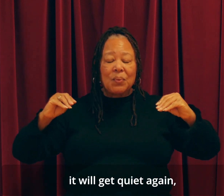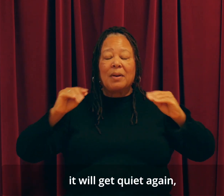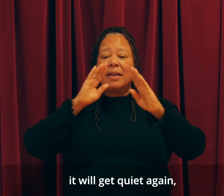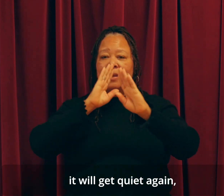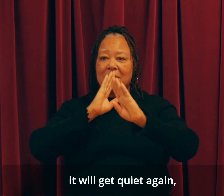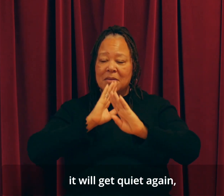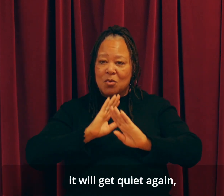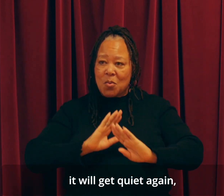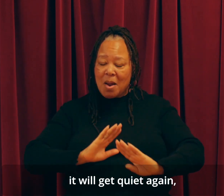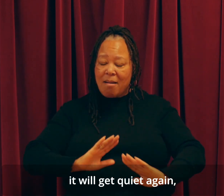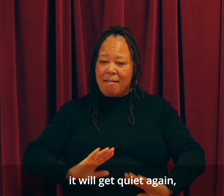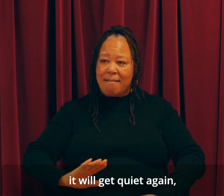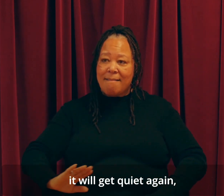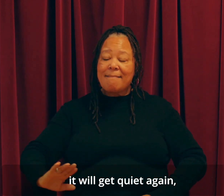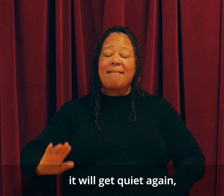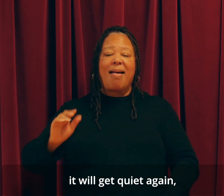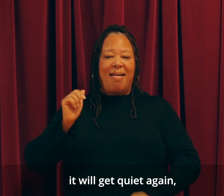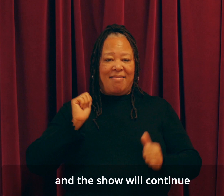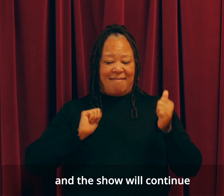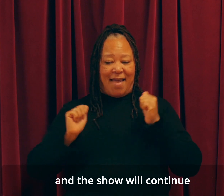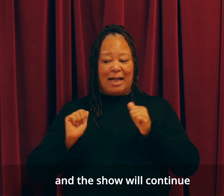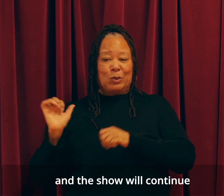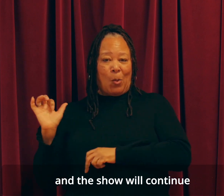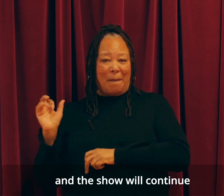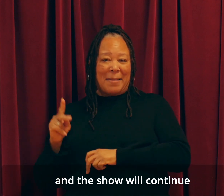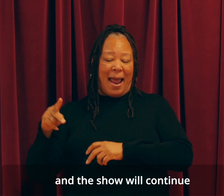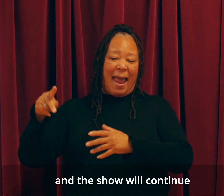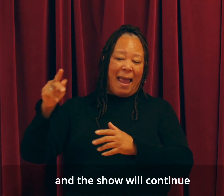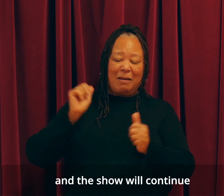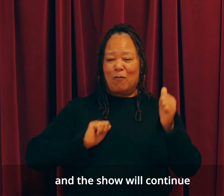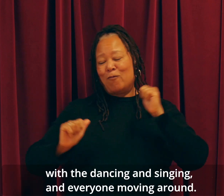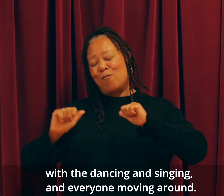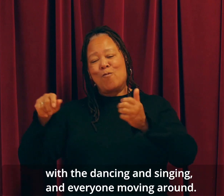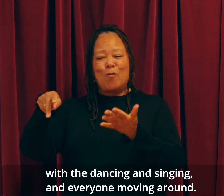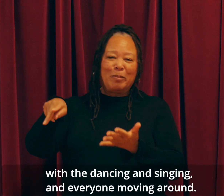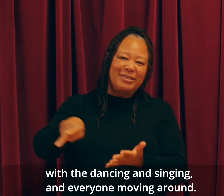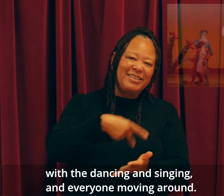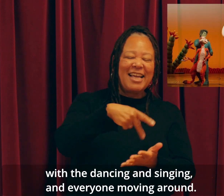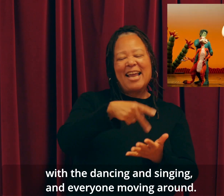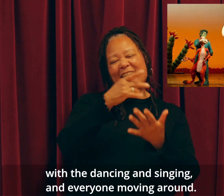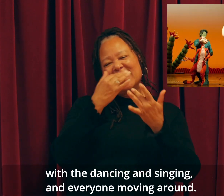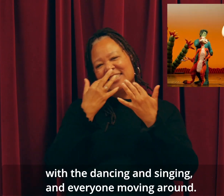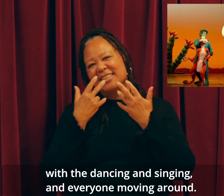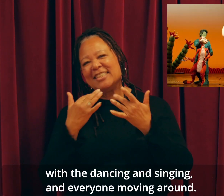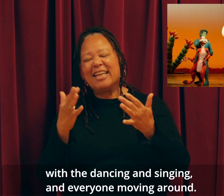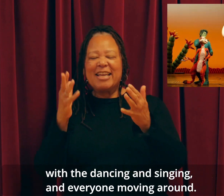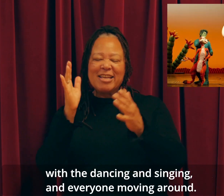and it will get very quiet again. The show will continue, with dancing and singing and everyone